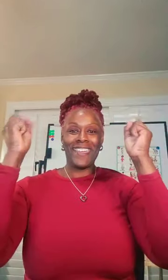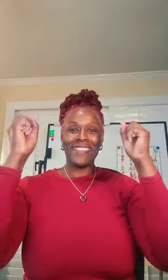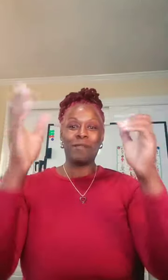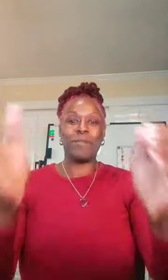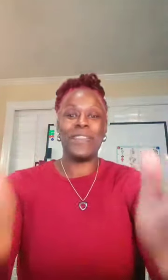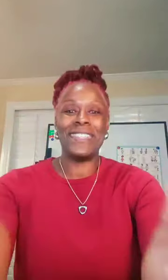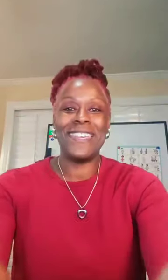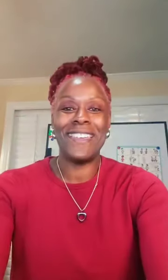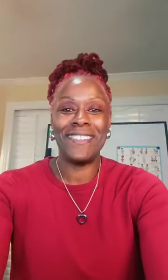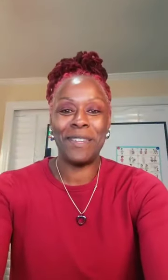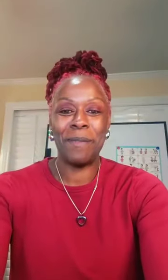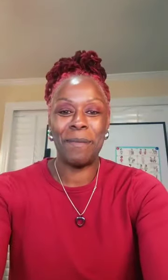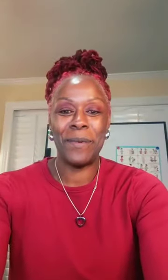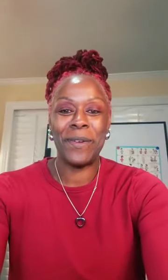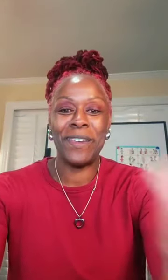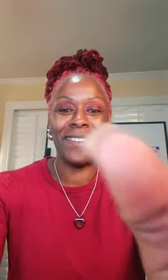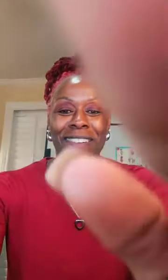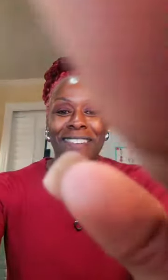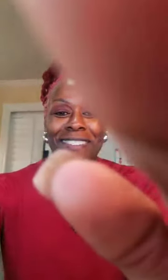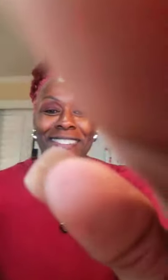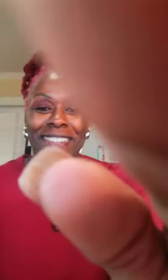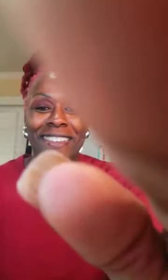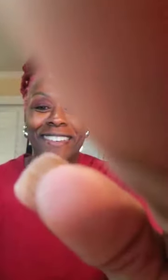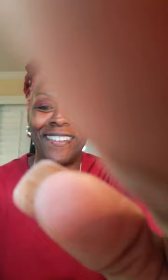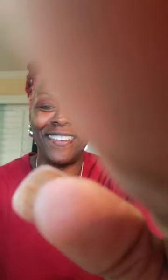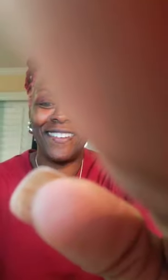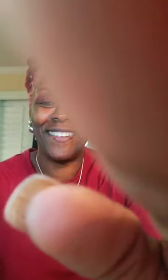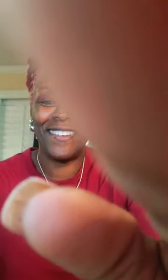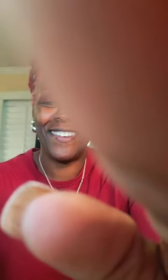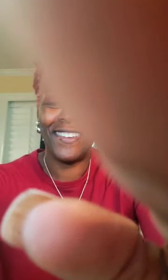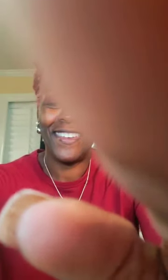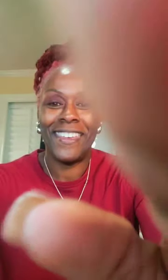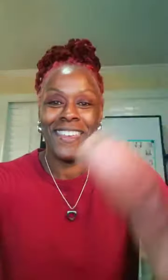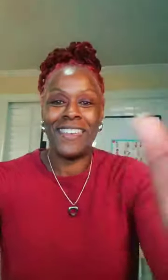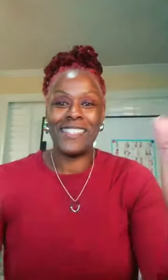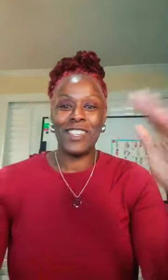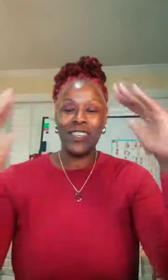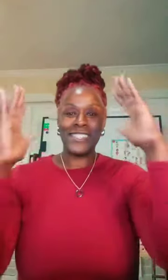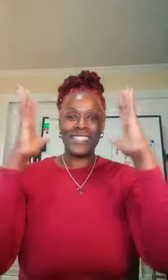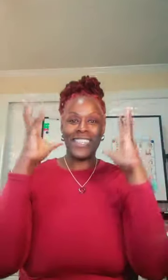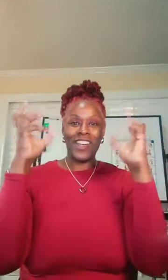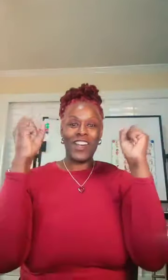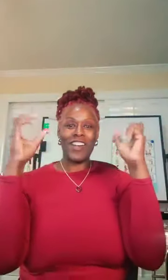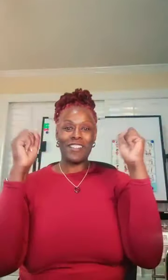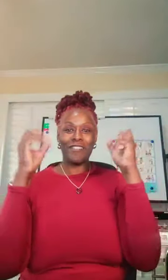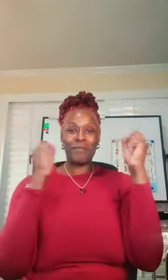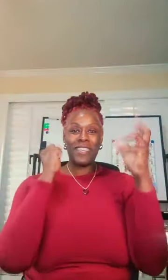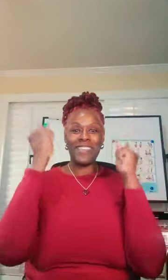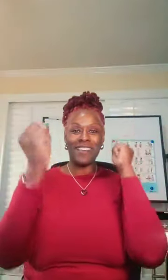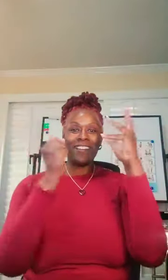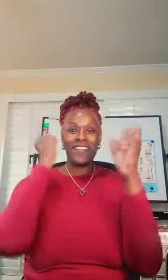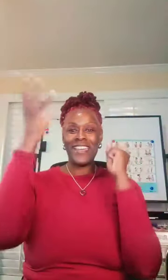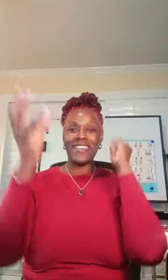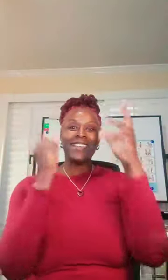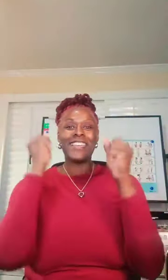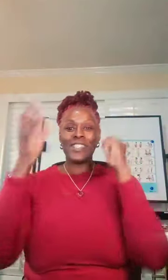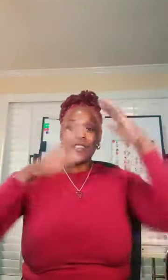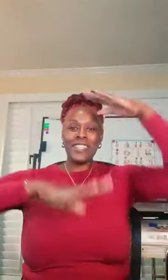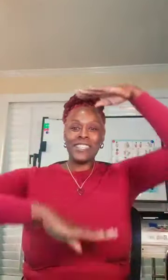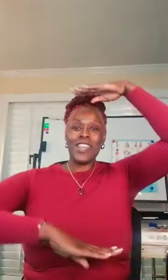so I'm gonna bring it down a little bit more. Let's see here. So you can see all of me, all right? So this is called